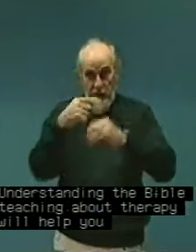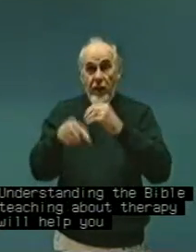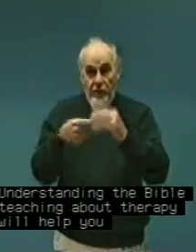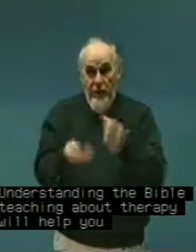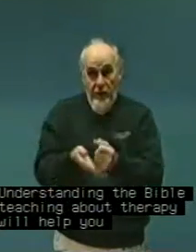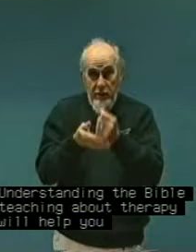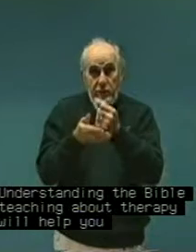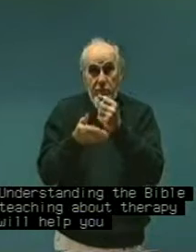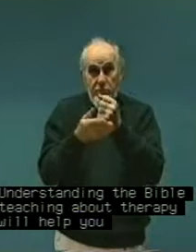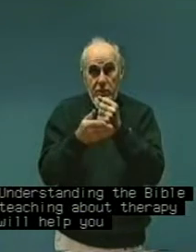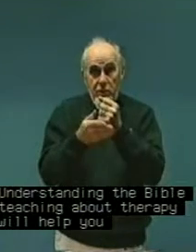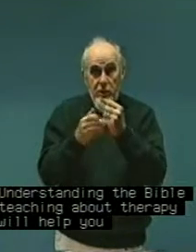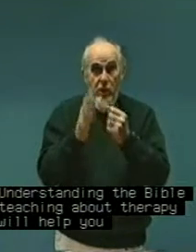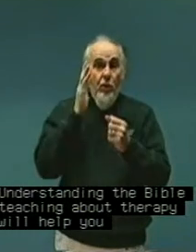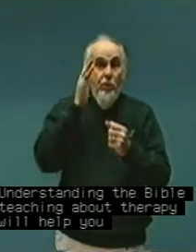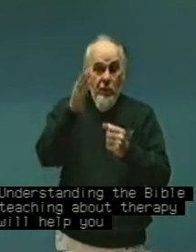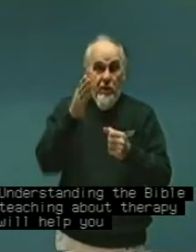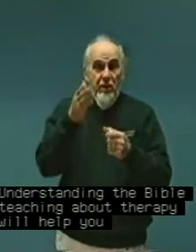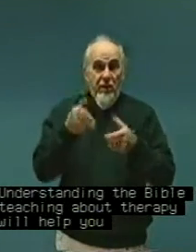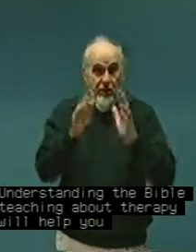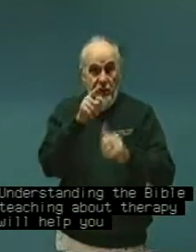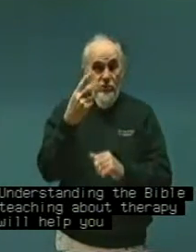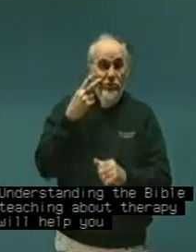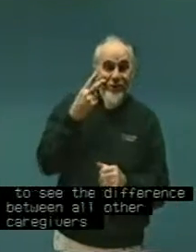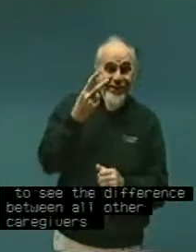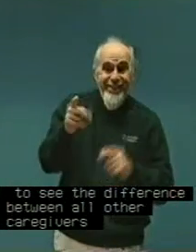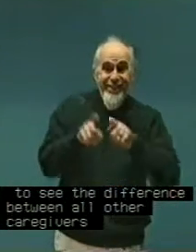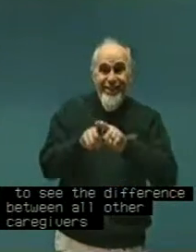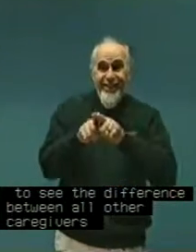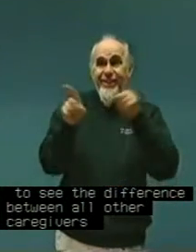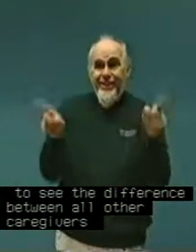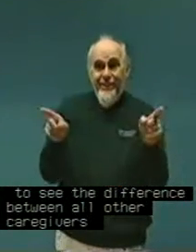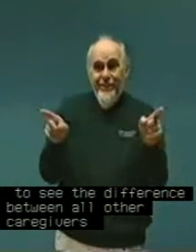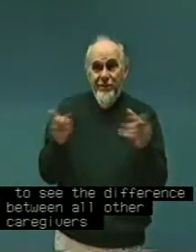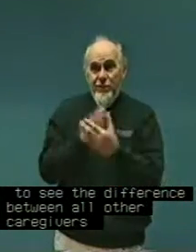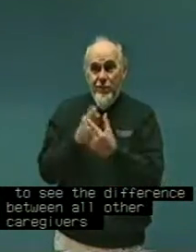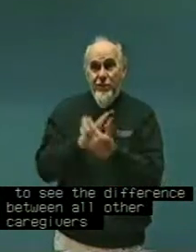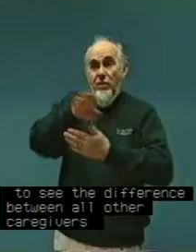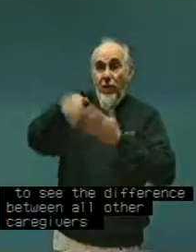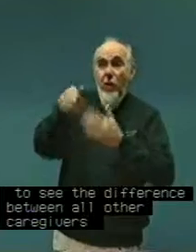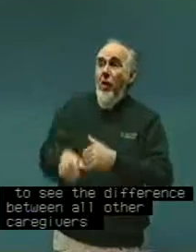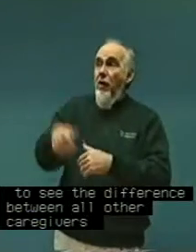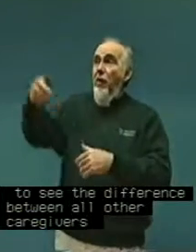Understanding the Bible teaching about therapy will help you to see the difference between all